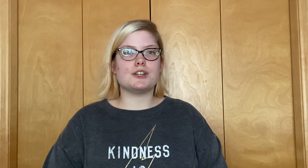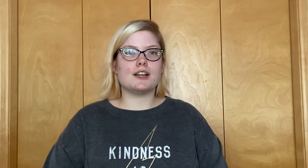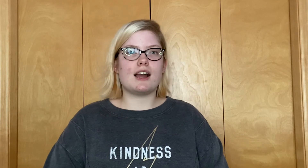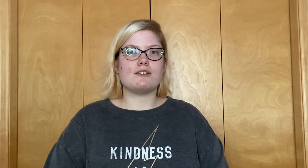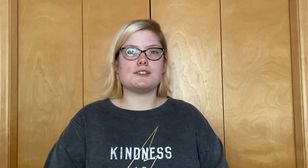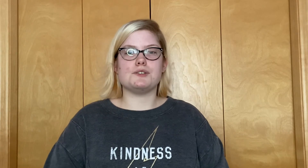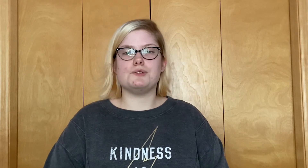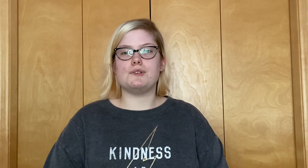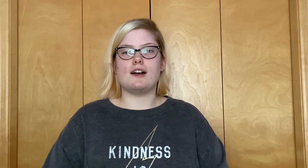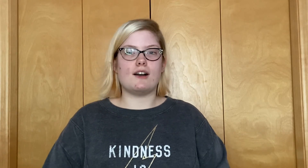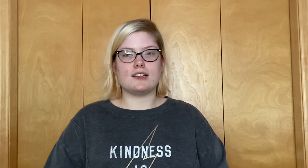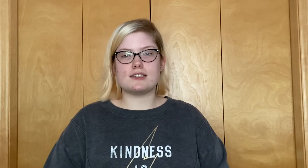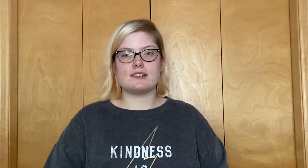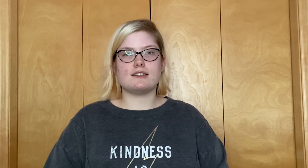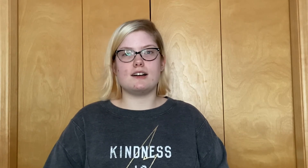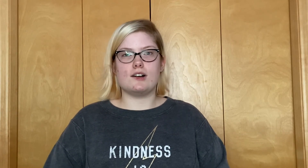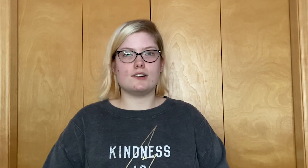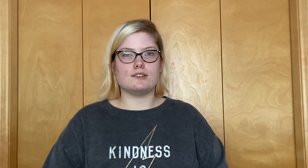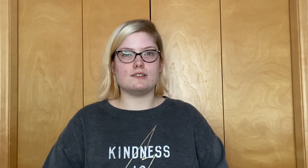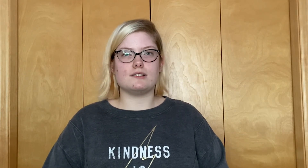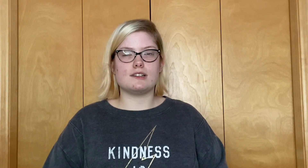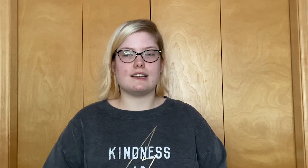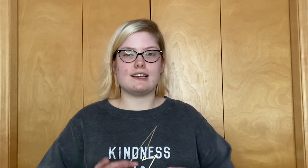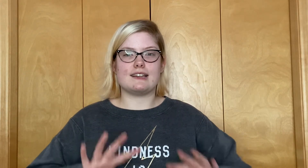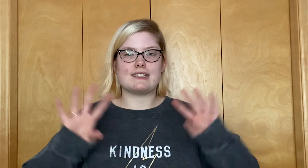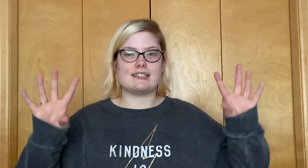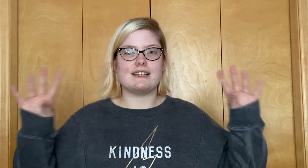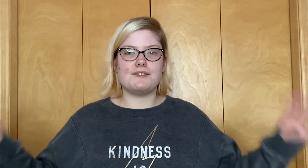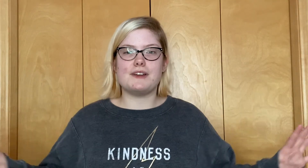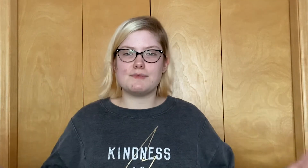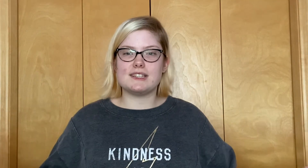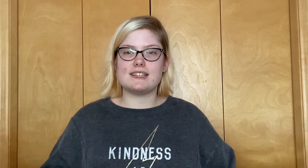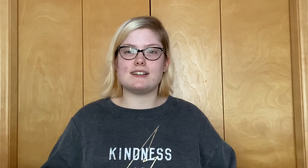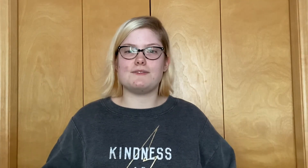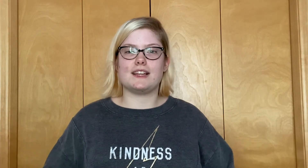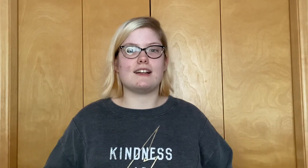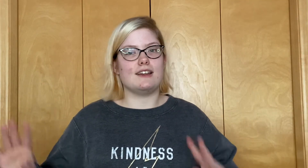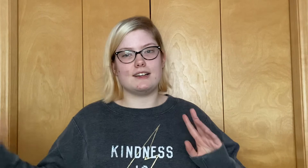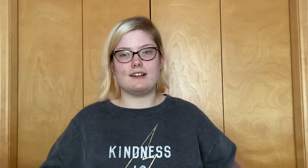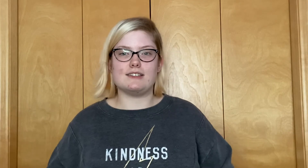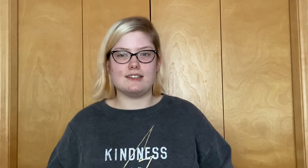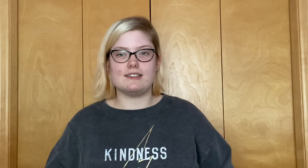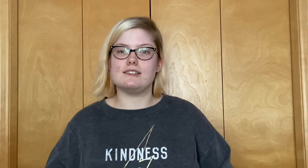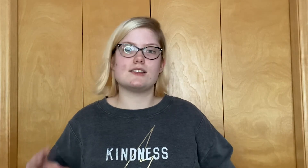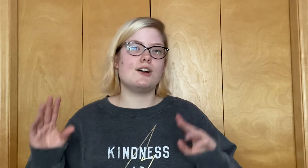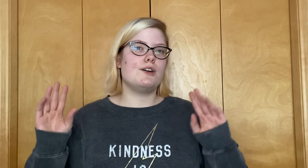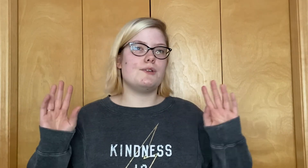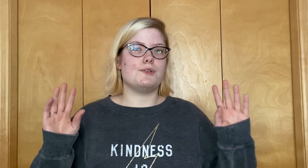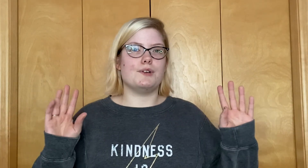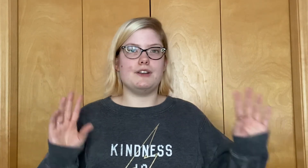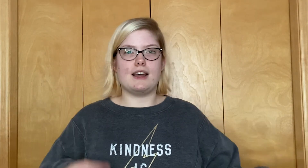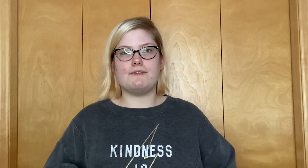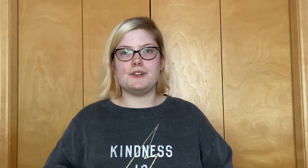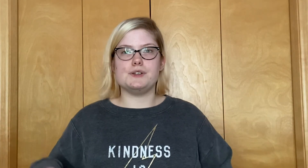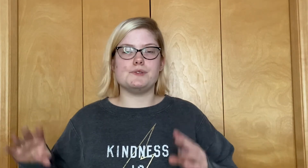how to do aunt, uncle, and like extended family, stuff like that, like cousins or nephews